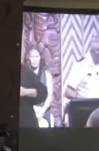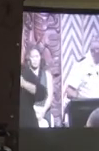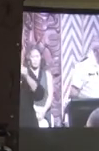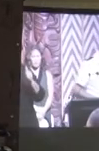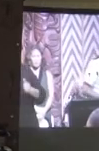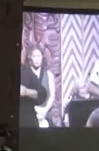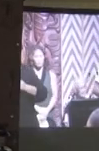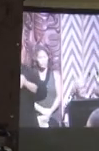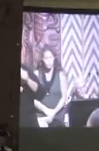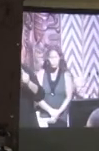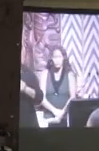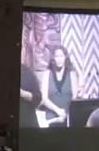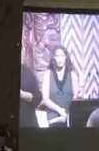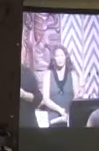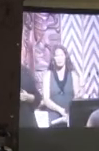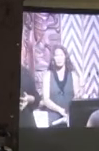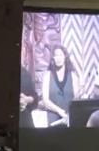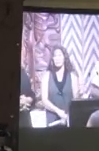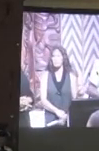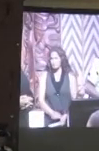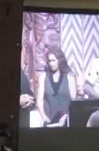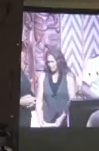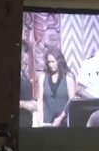Hallelujah. Hallelujah.